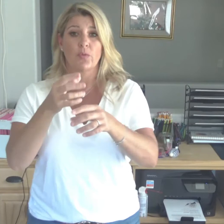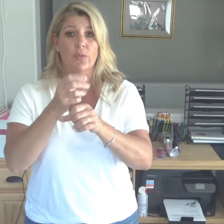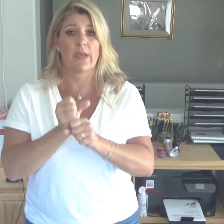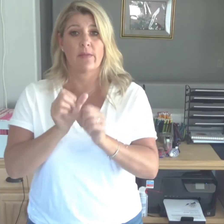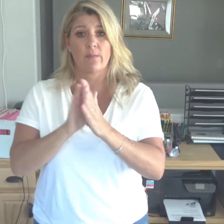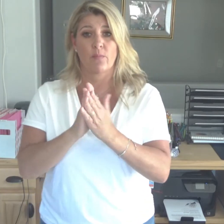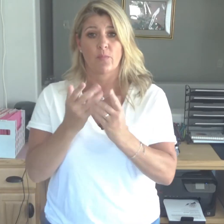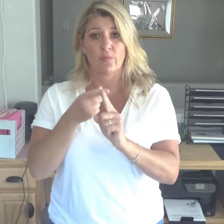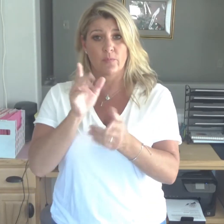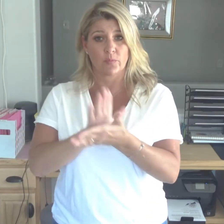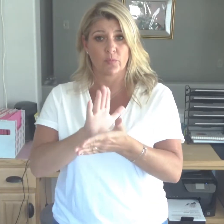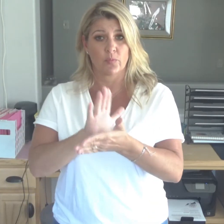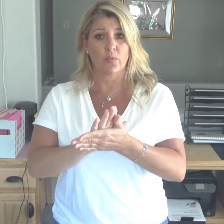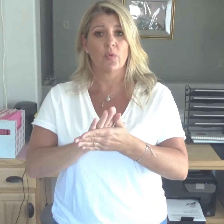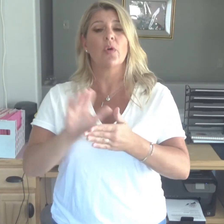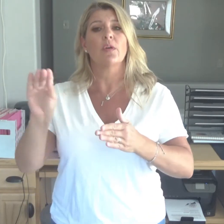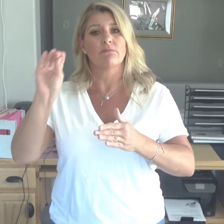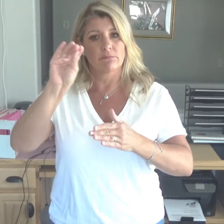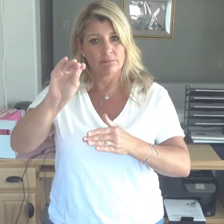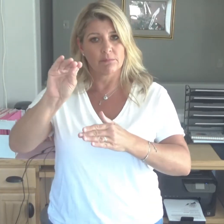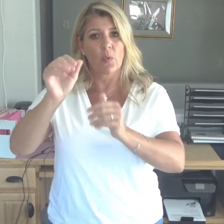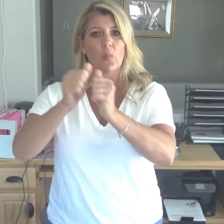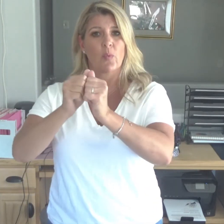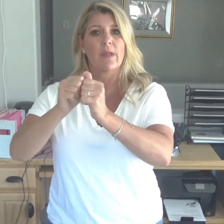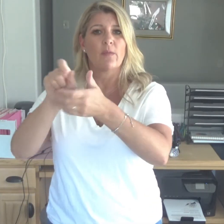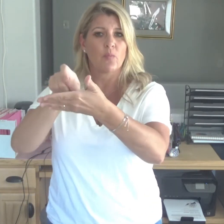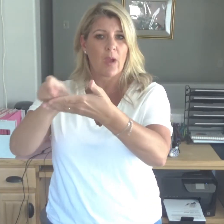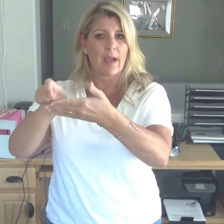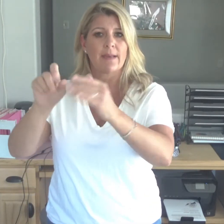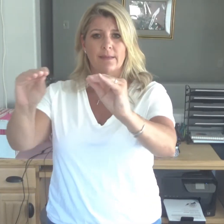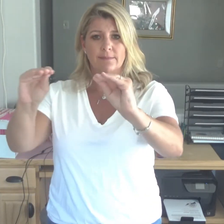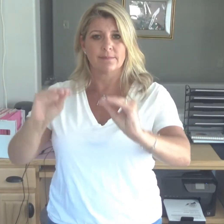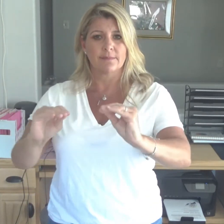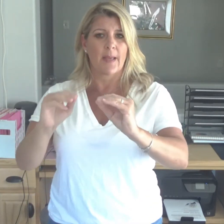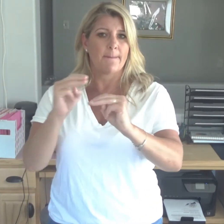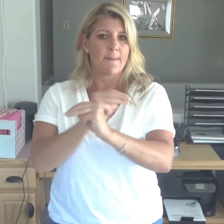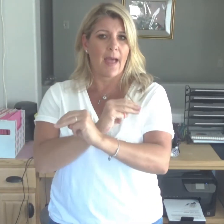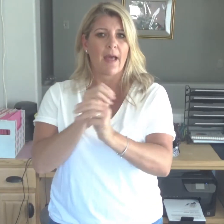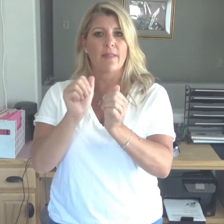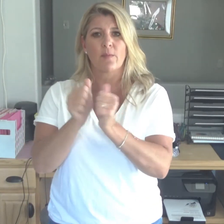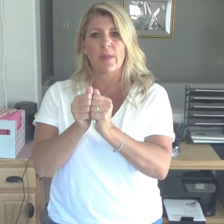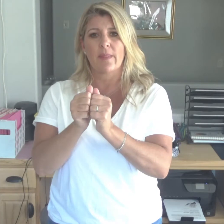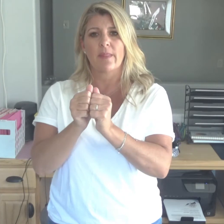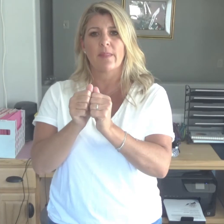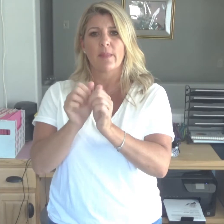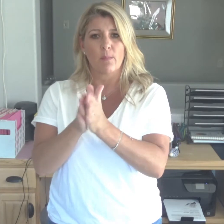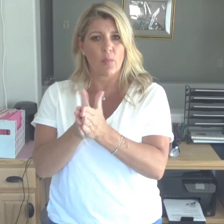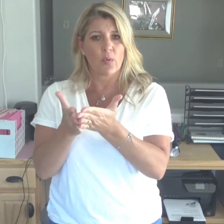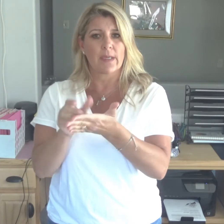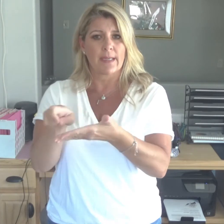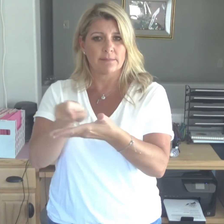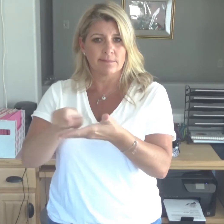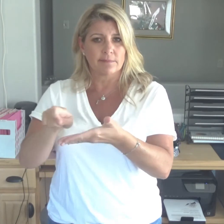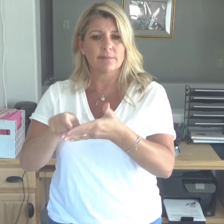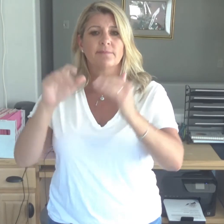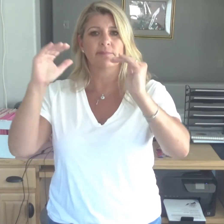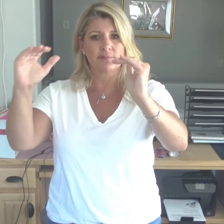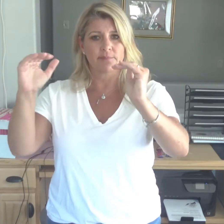shelf. And then once you get the books from school, you've got your books there with the notebooks, and you keep them separated. You've got math,